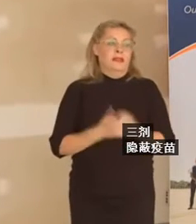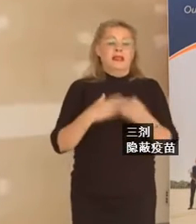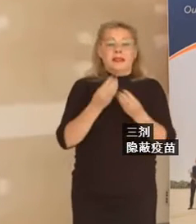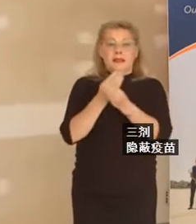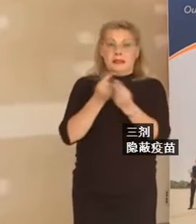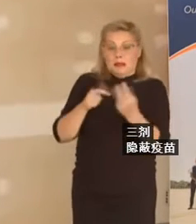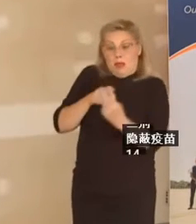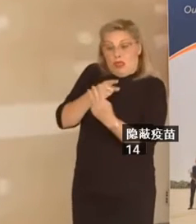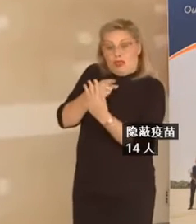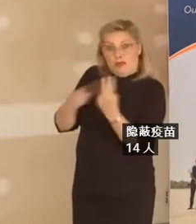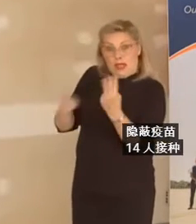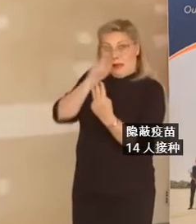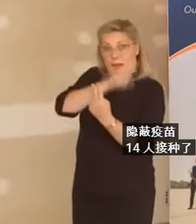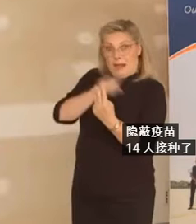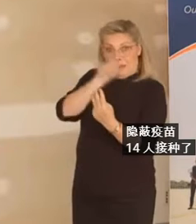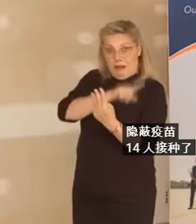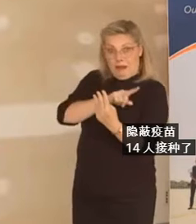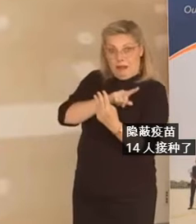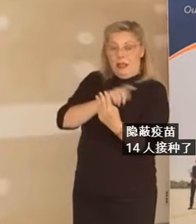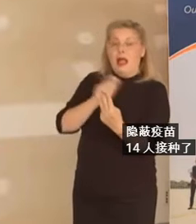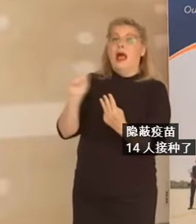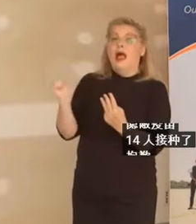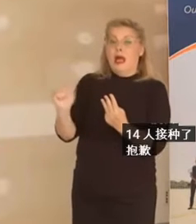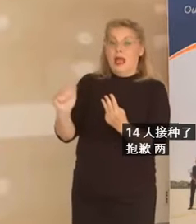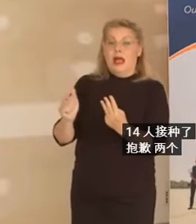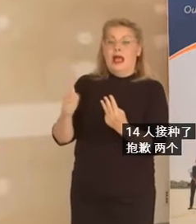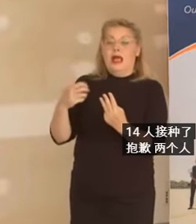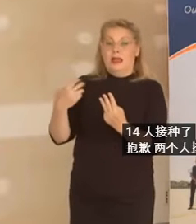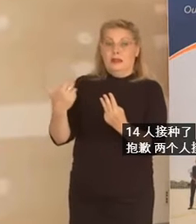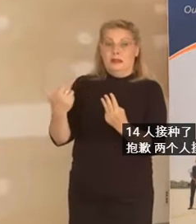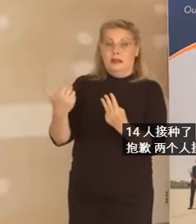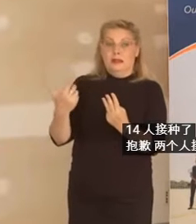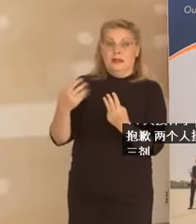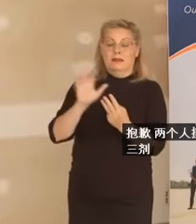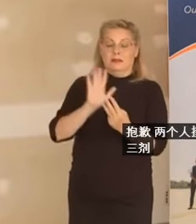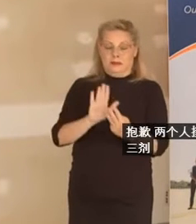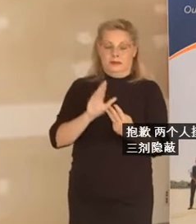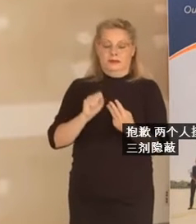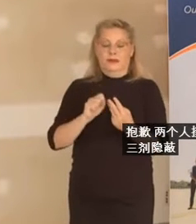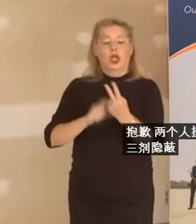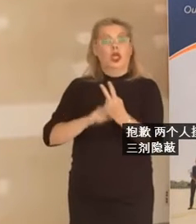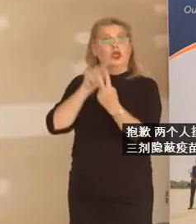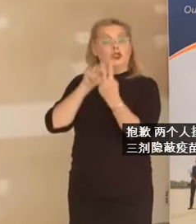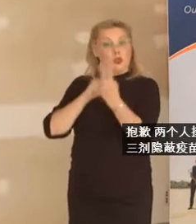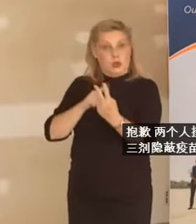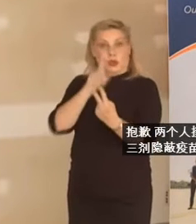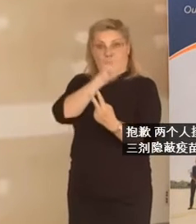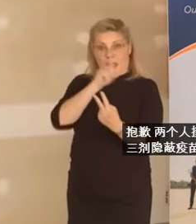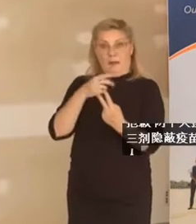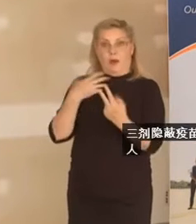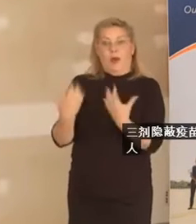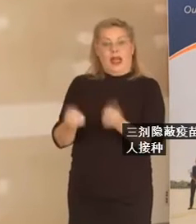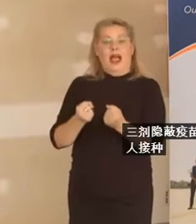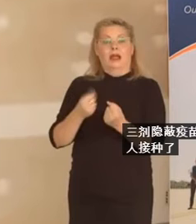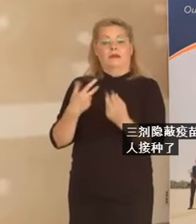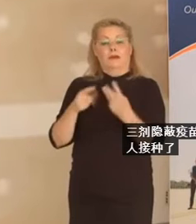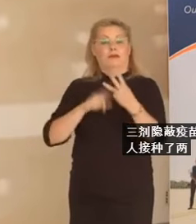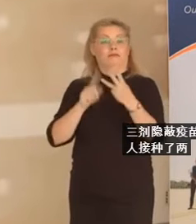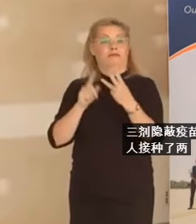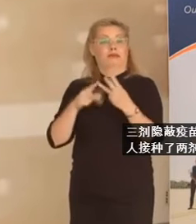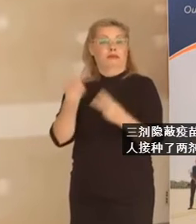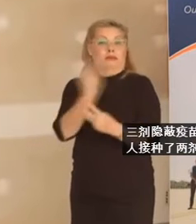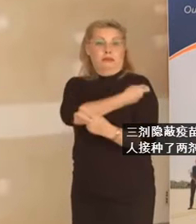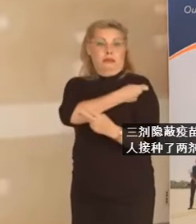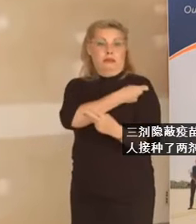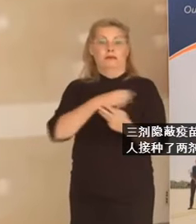vaccine. 14 people had received, 2 people who died had received 3 doses of COVID vaccine, 14 people who had received